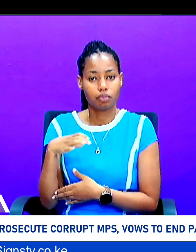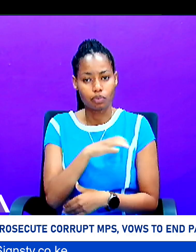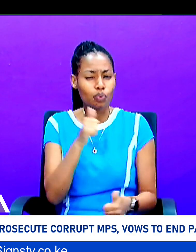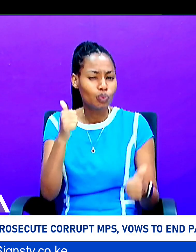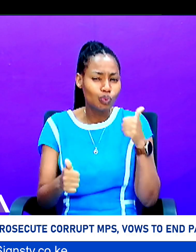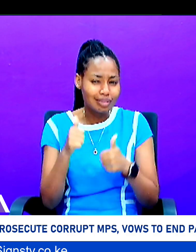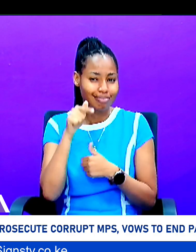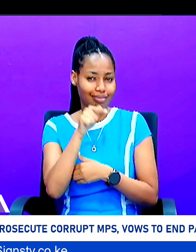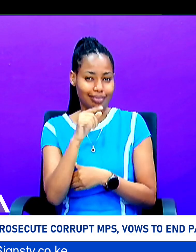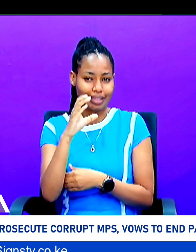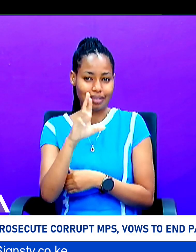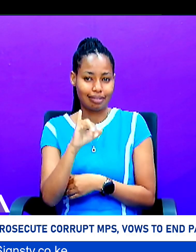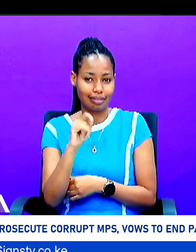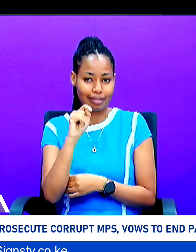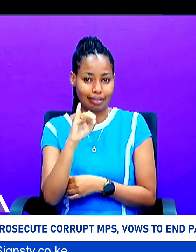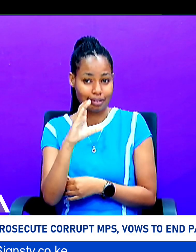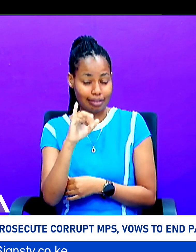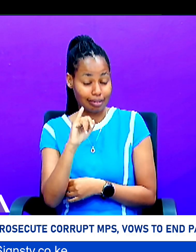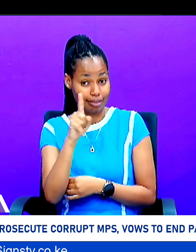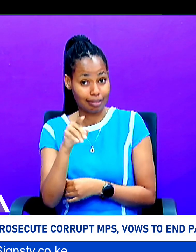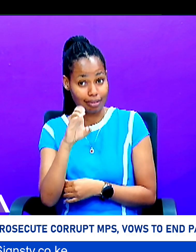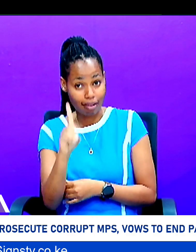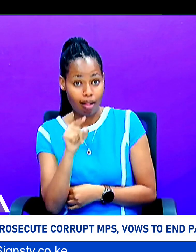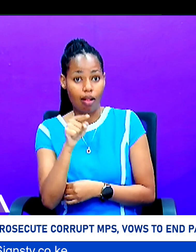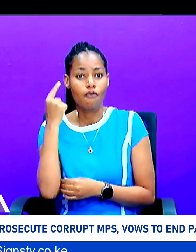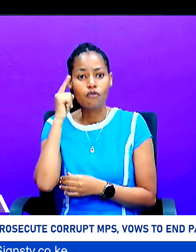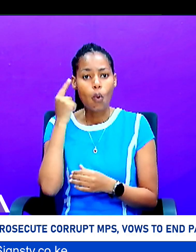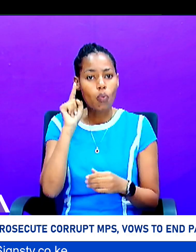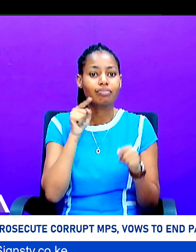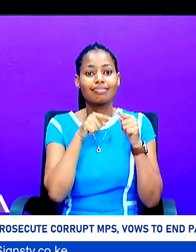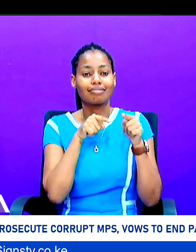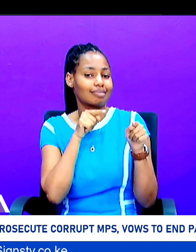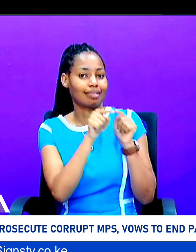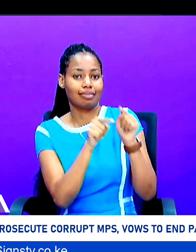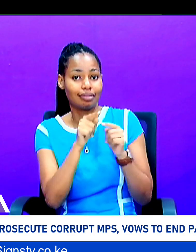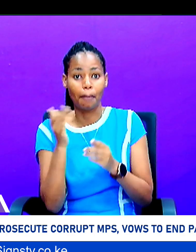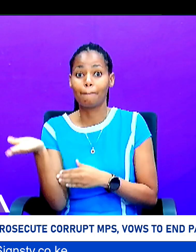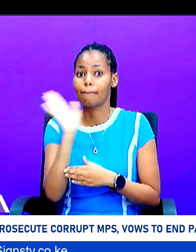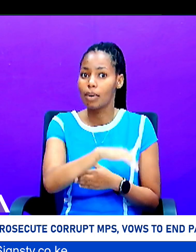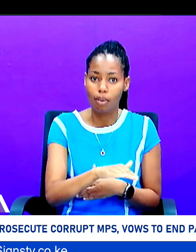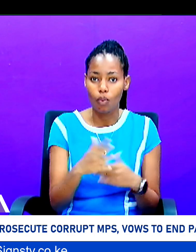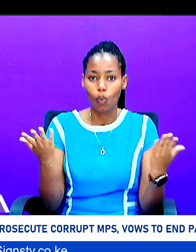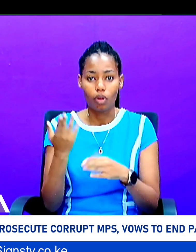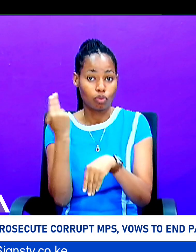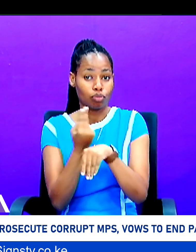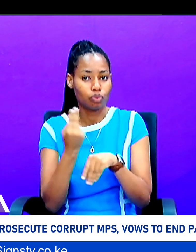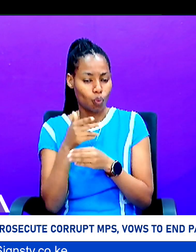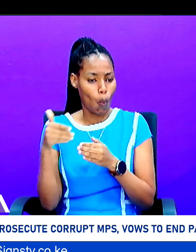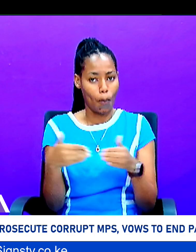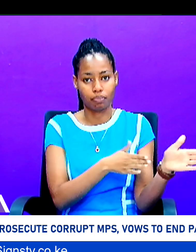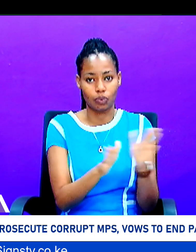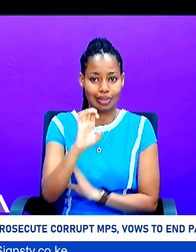The president's remarks comes amid growing public concern over the integrity of parliamentary committees, which had